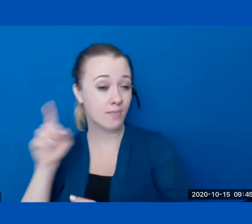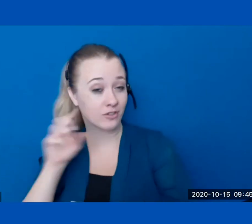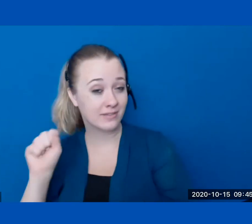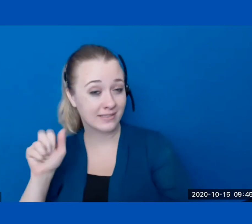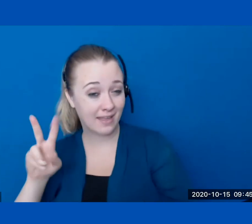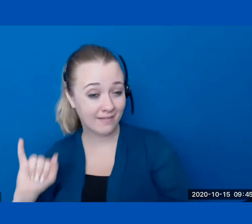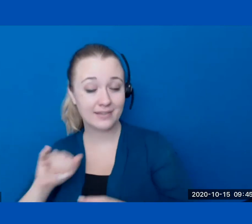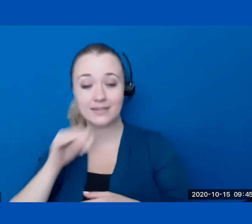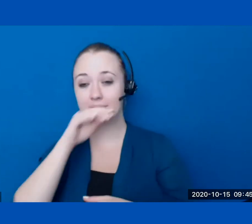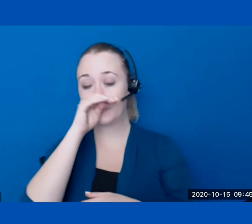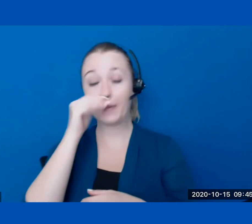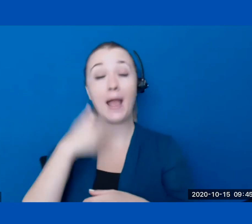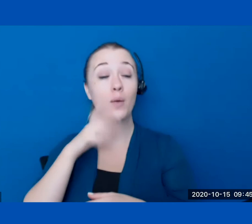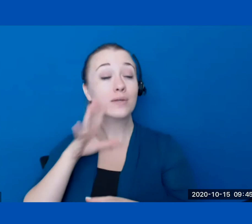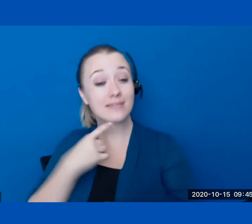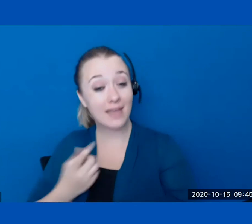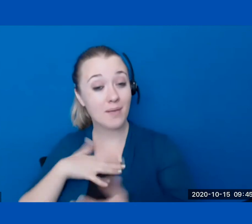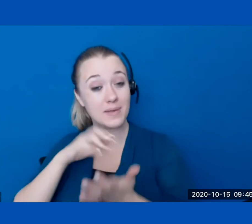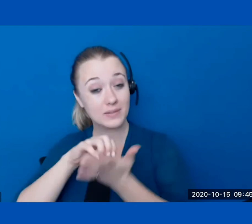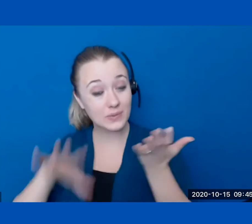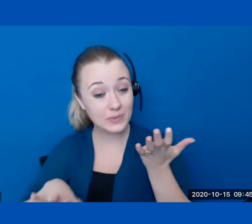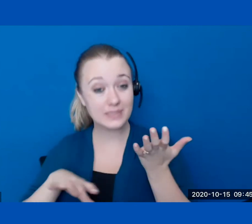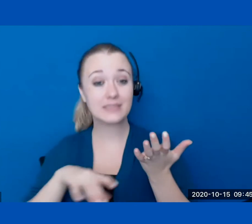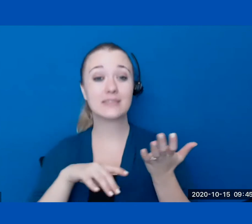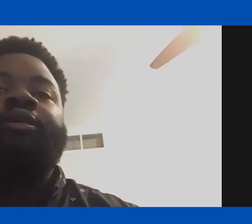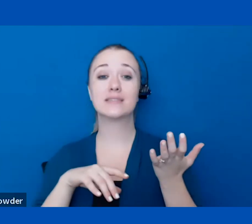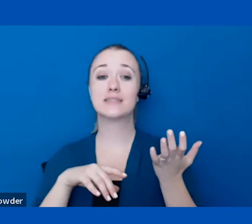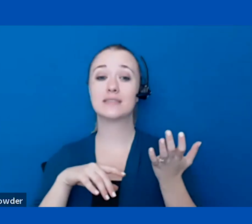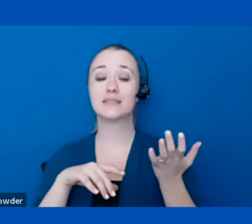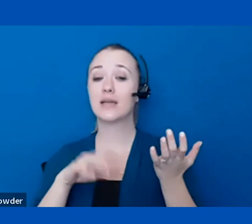students is that, you know, like